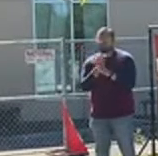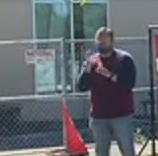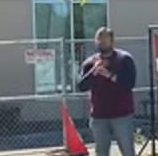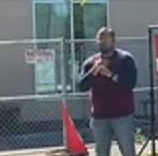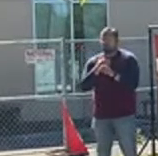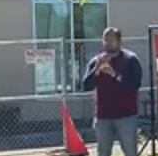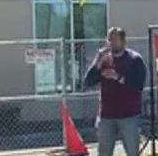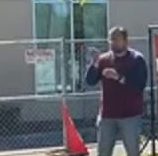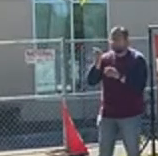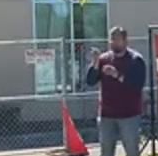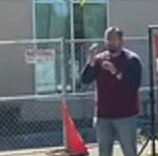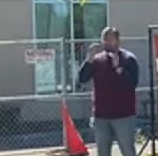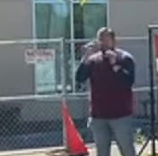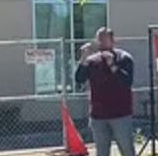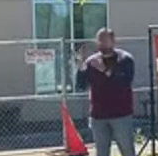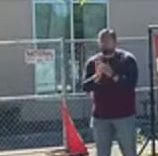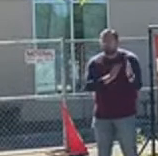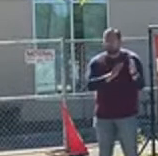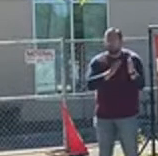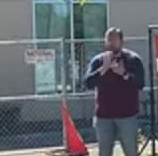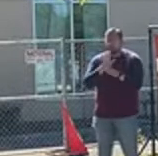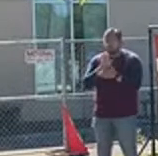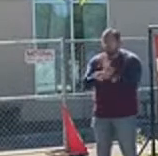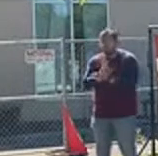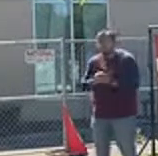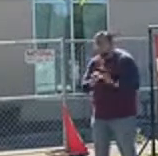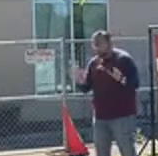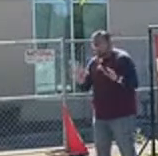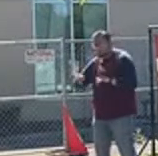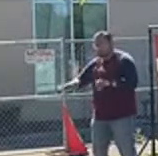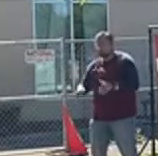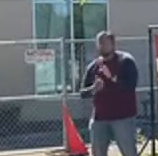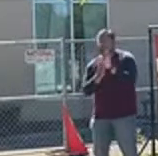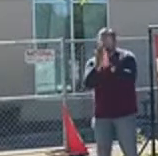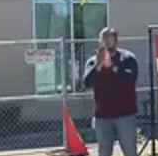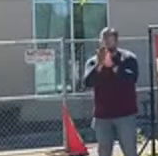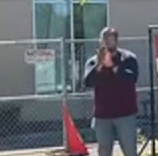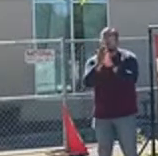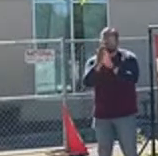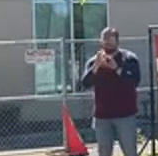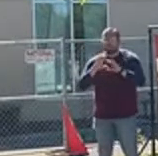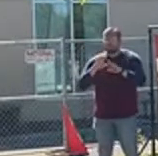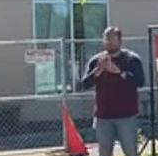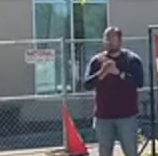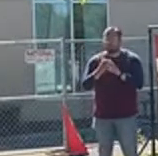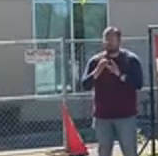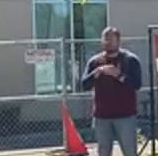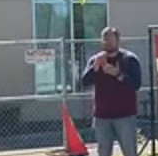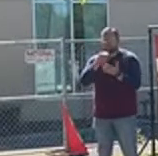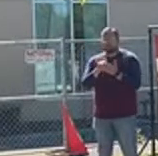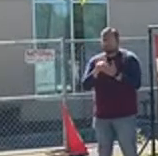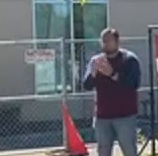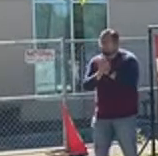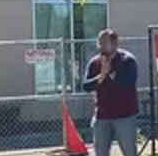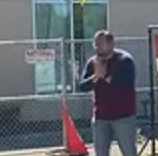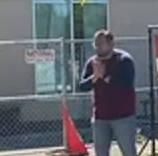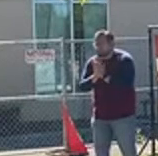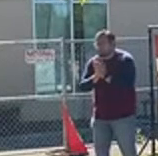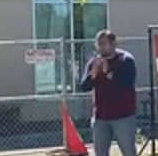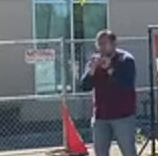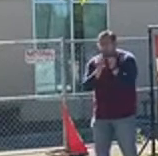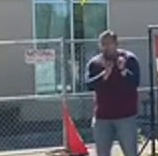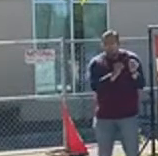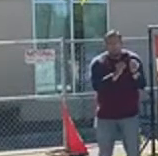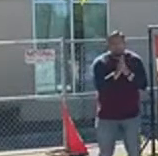instructional strategies and a school-wide approach to build a culture of learning that develops individual determination and provides opportunities